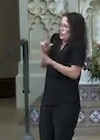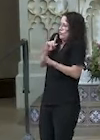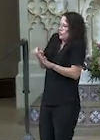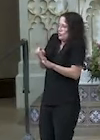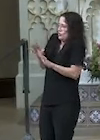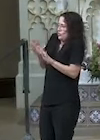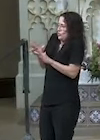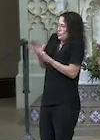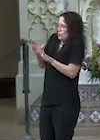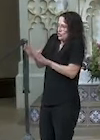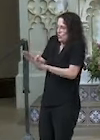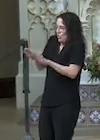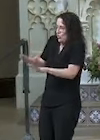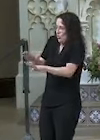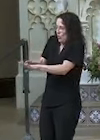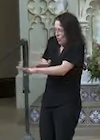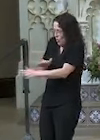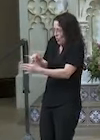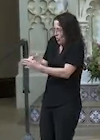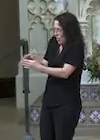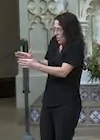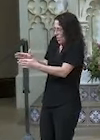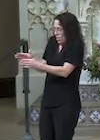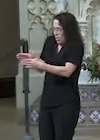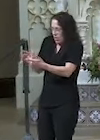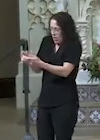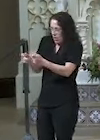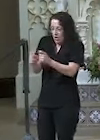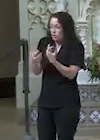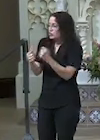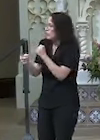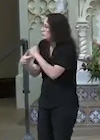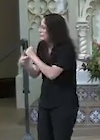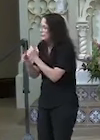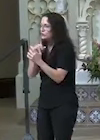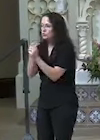the trajectory that we are on to save Mother Earth